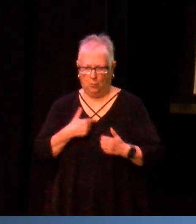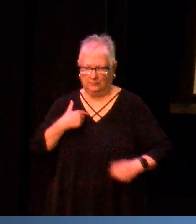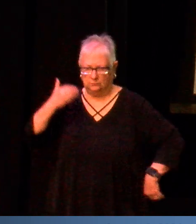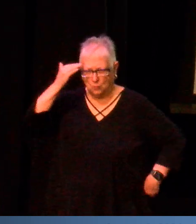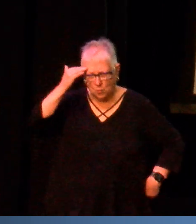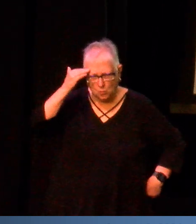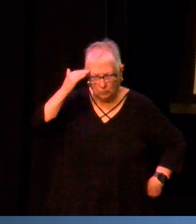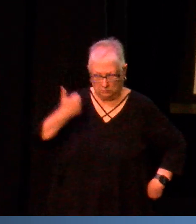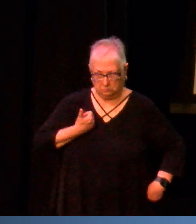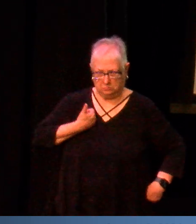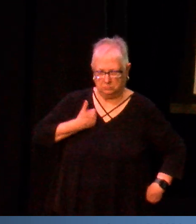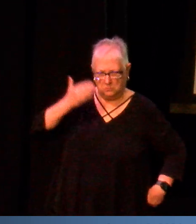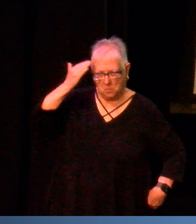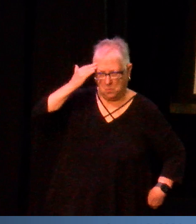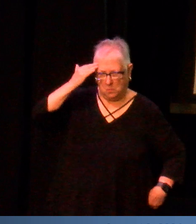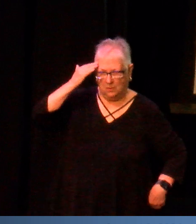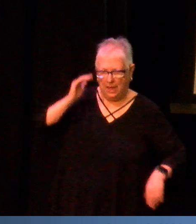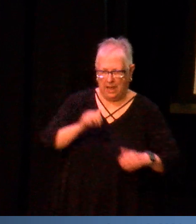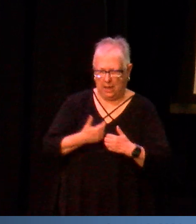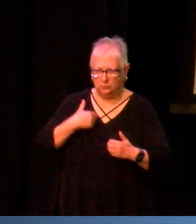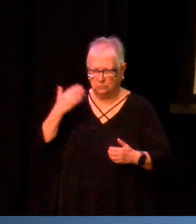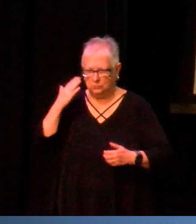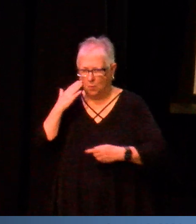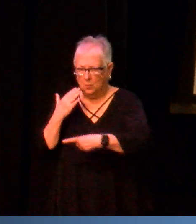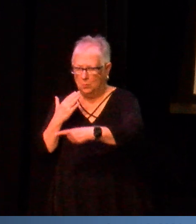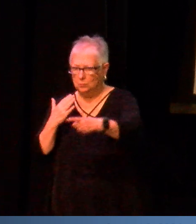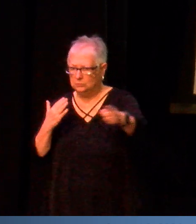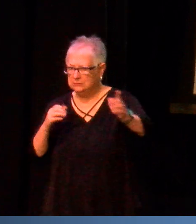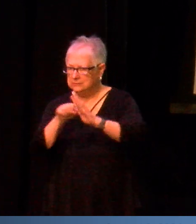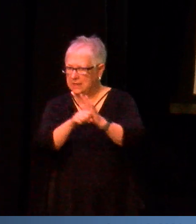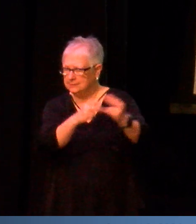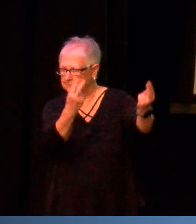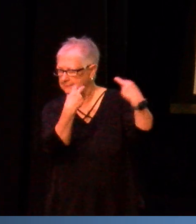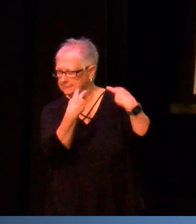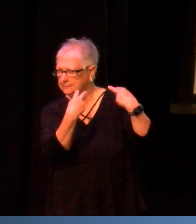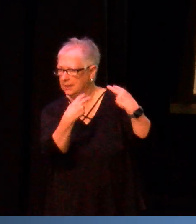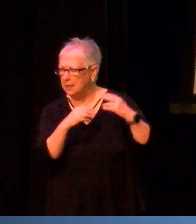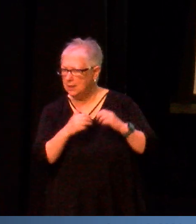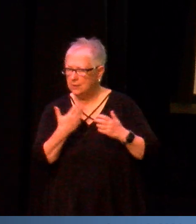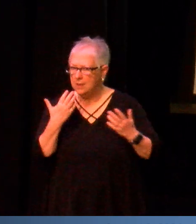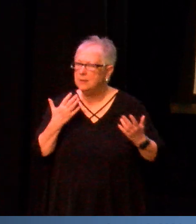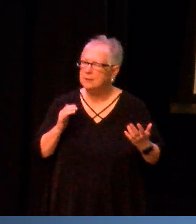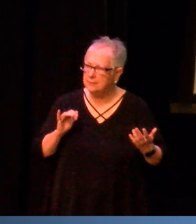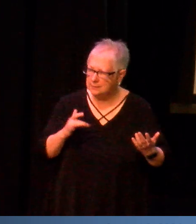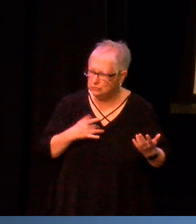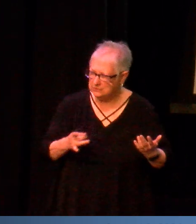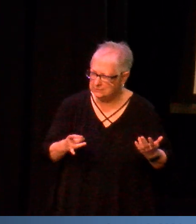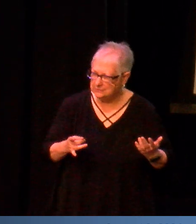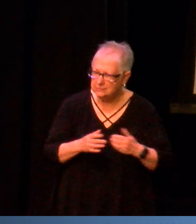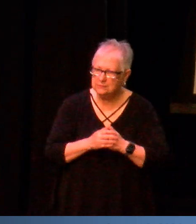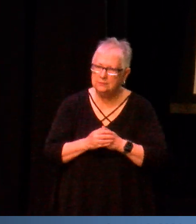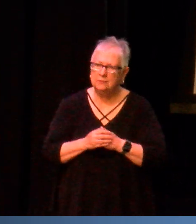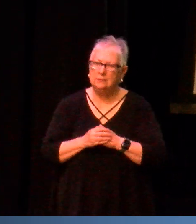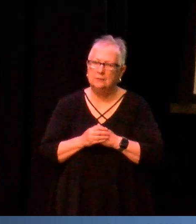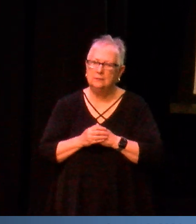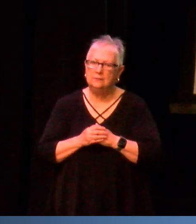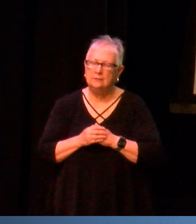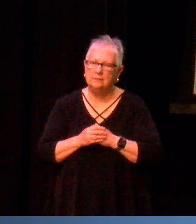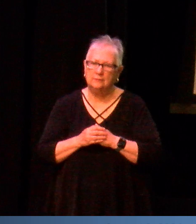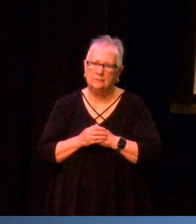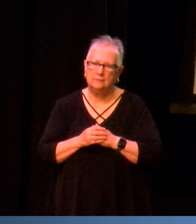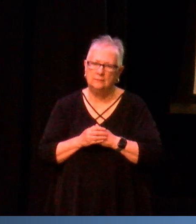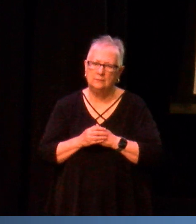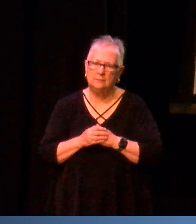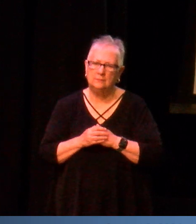rest of the world sees us is really interesting, because I have the opportunity and members of my team